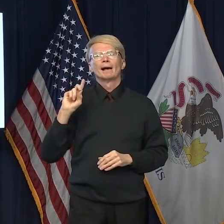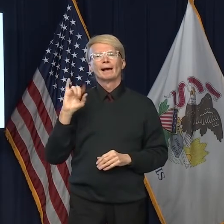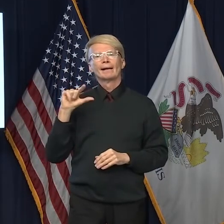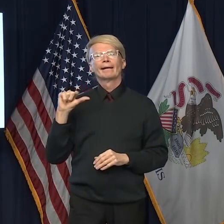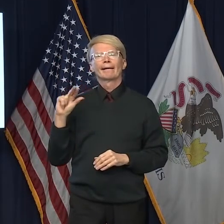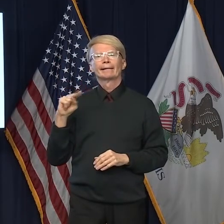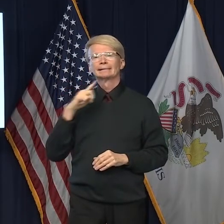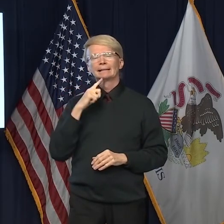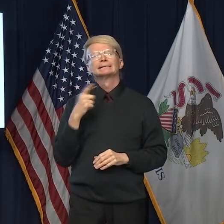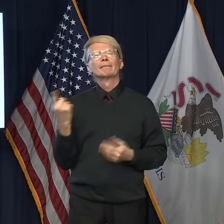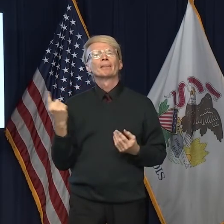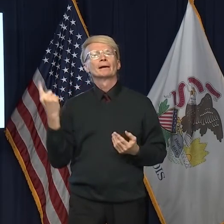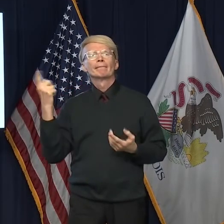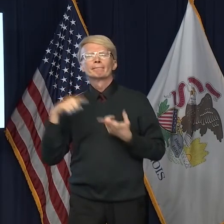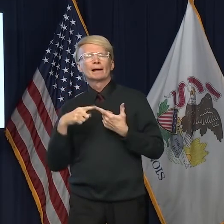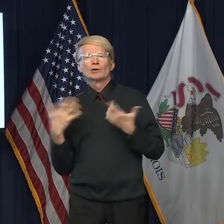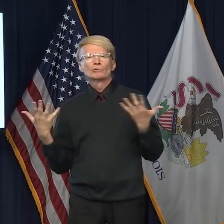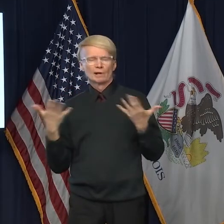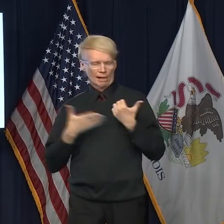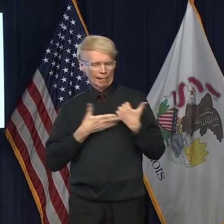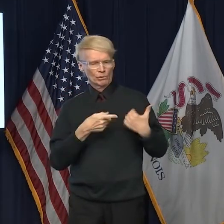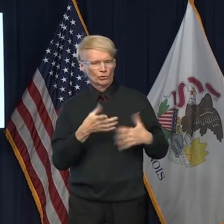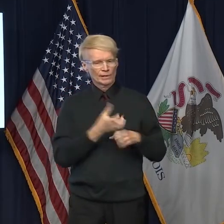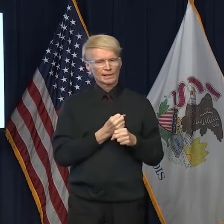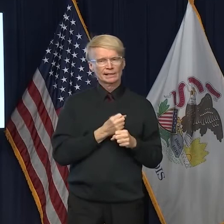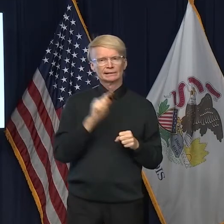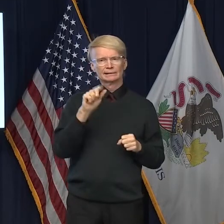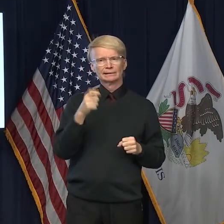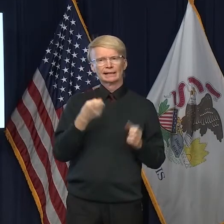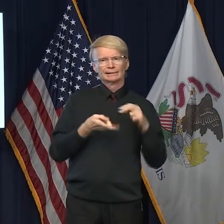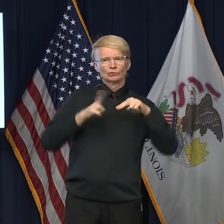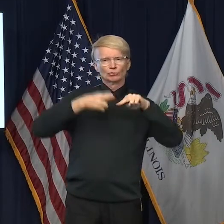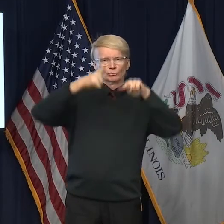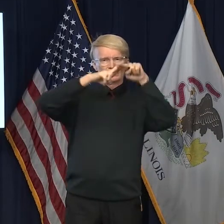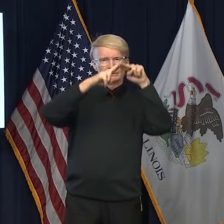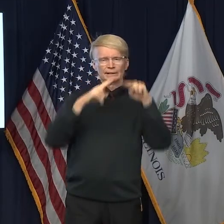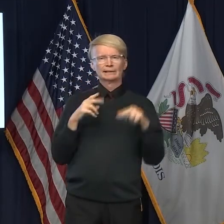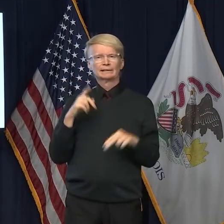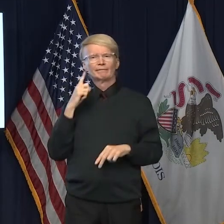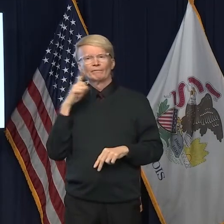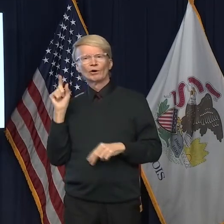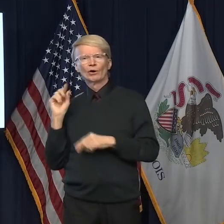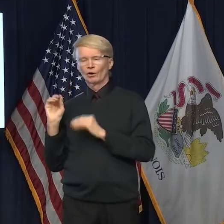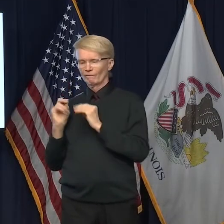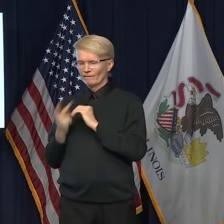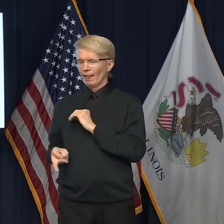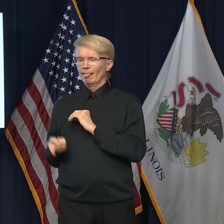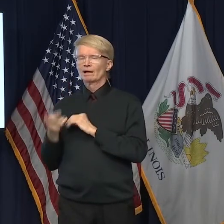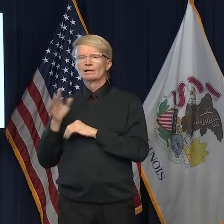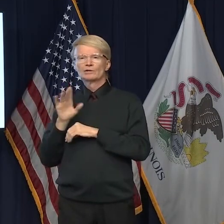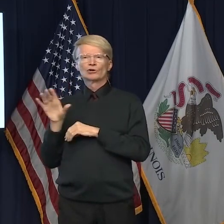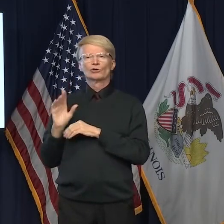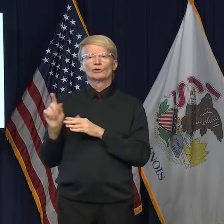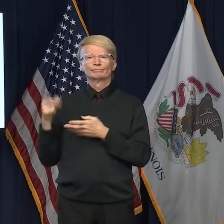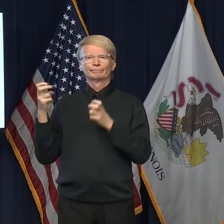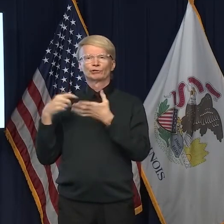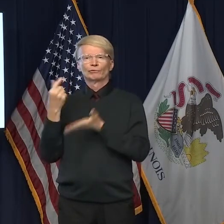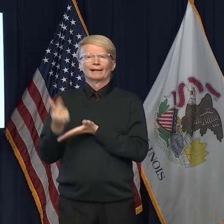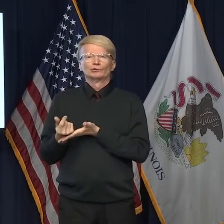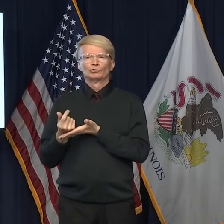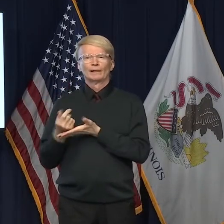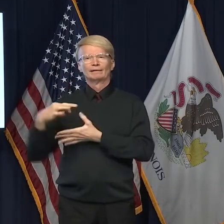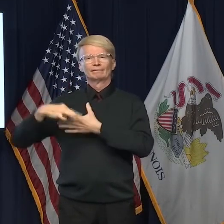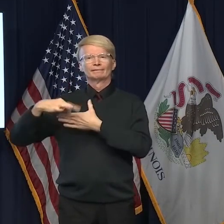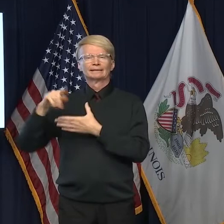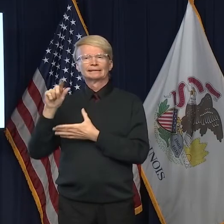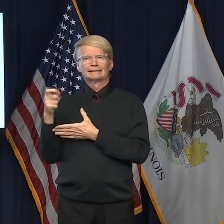you get an income tax increase in light of the failure of the graduated tax proposal. What is he talking about? Well, what I can say is that